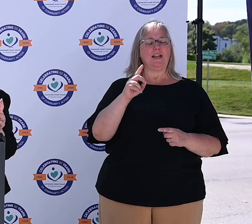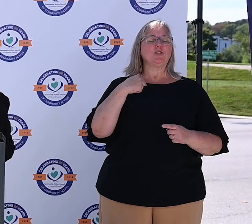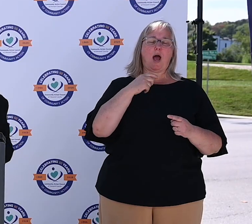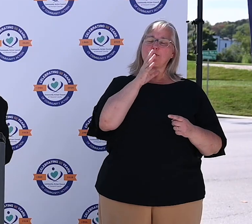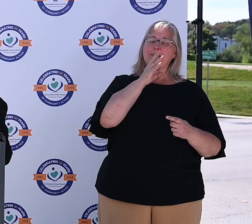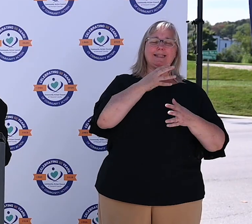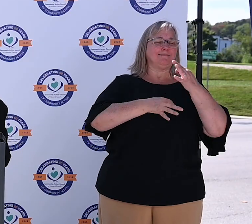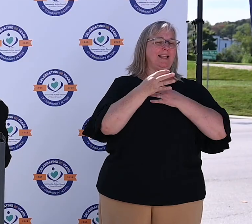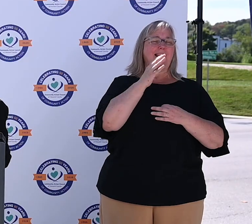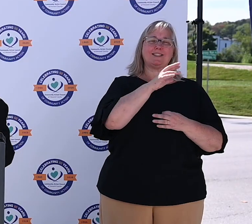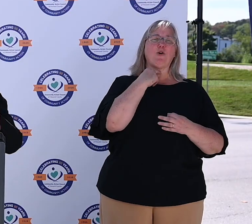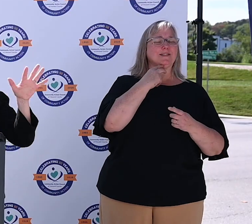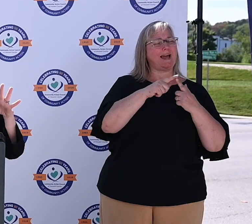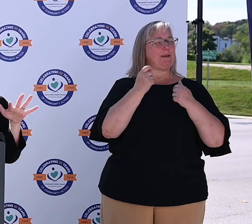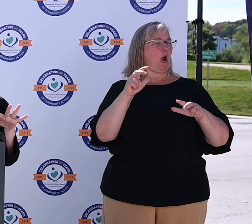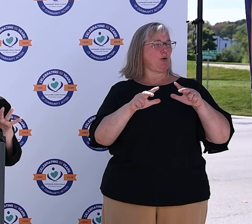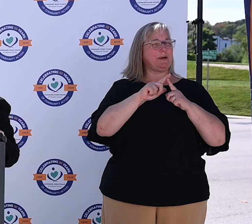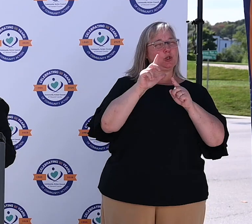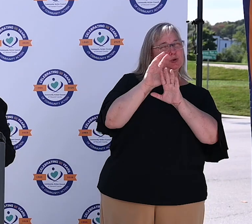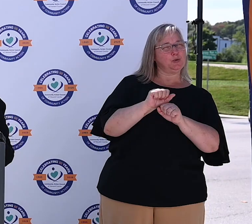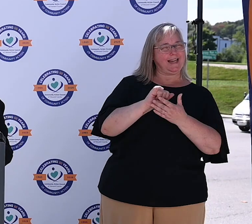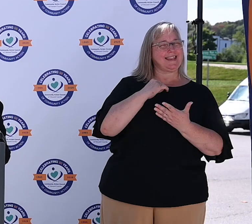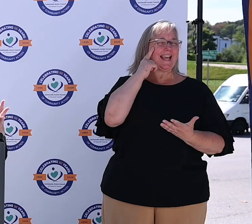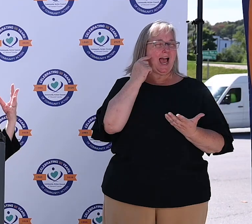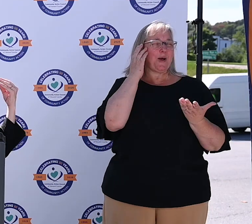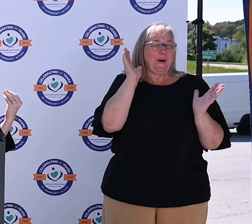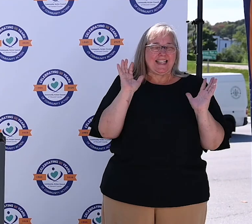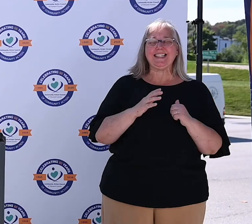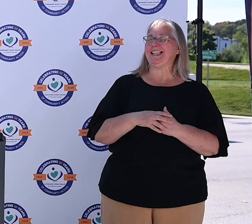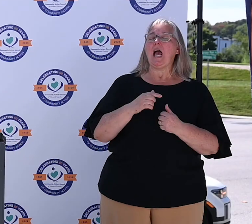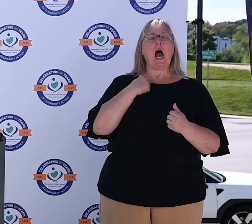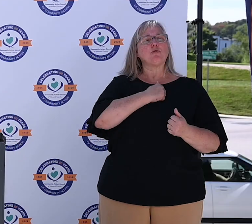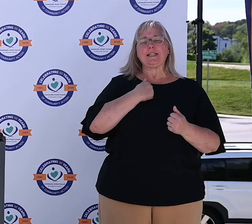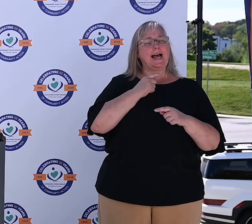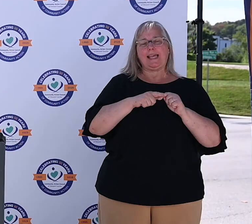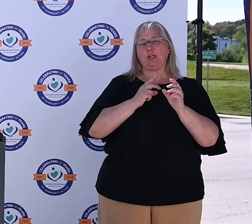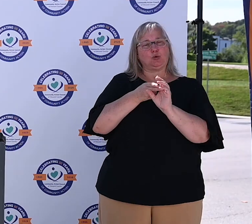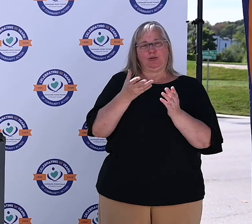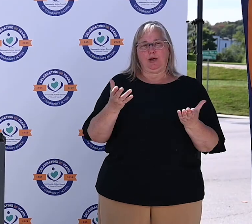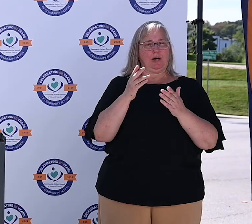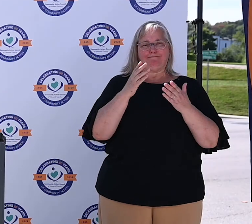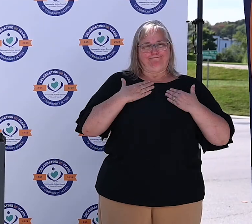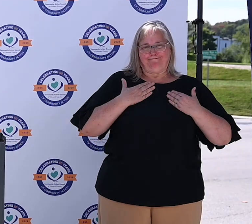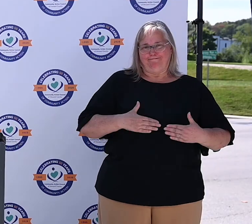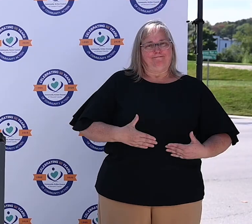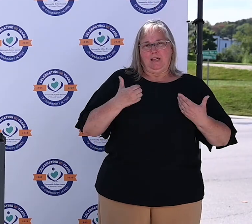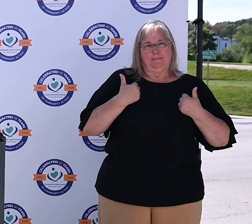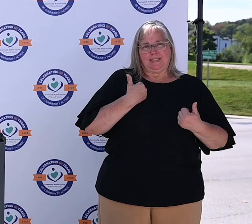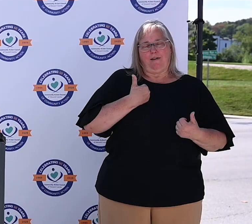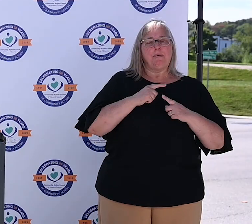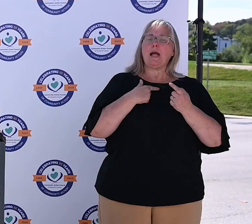is, can be a little awkward, but you're used to it, I think, by now. I regret that I can't join you in person, but I'm grateful